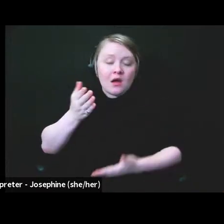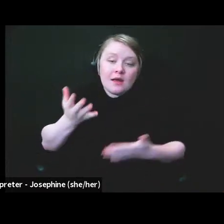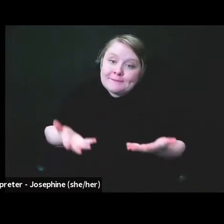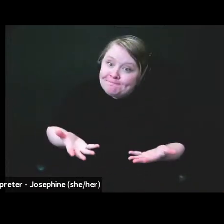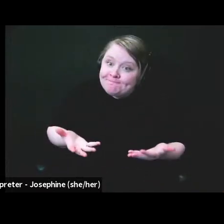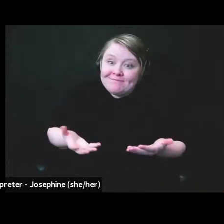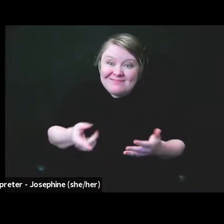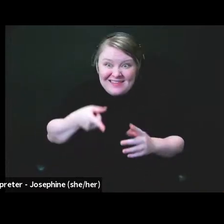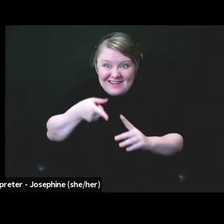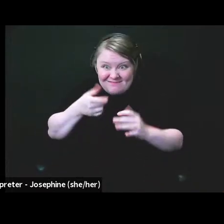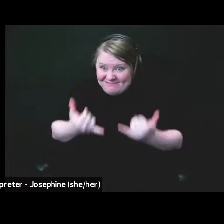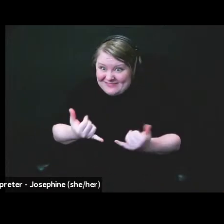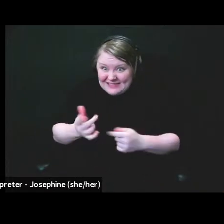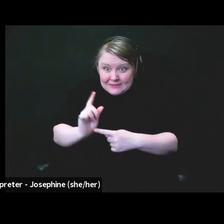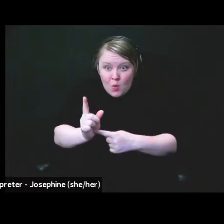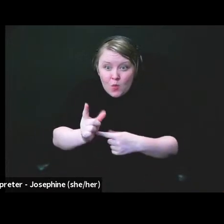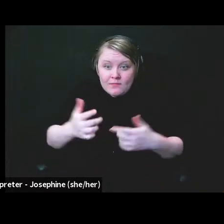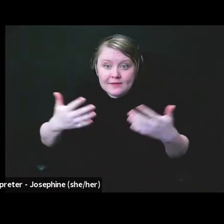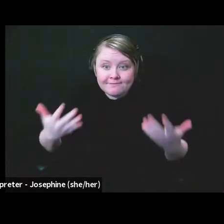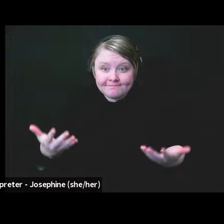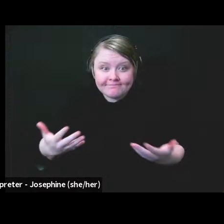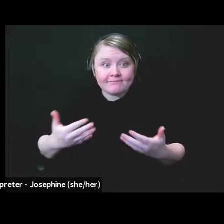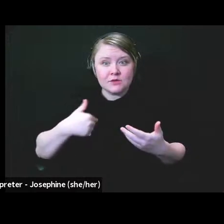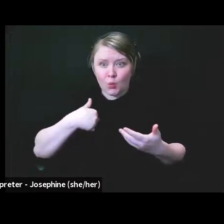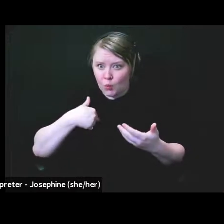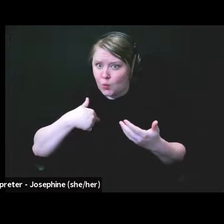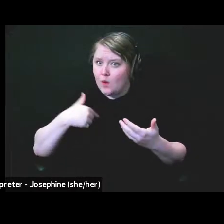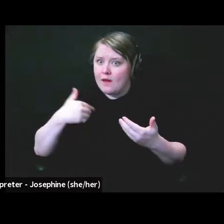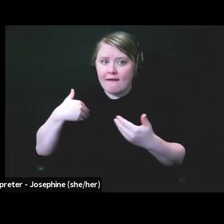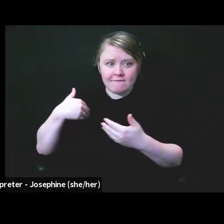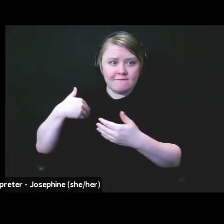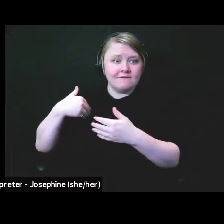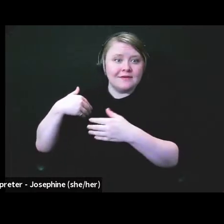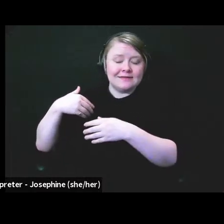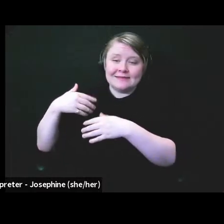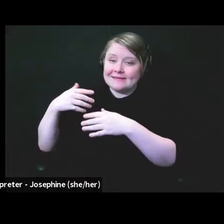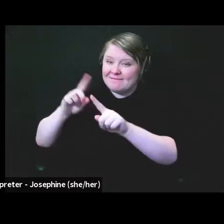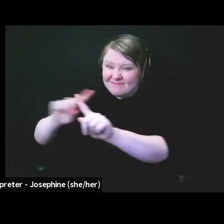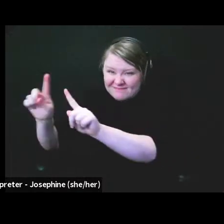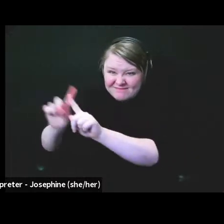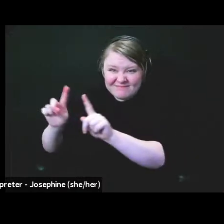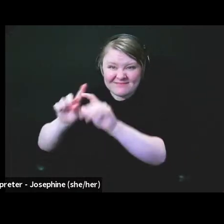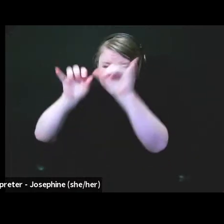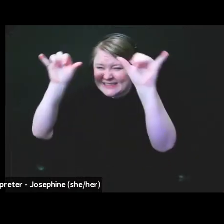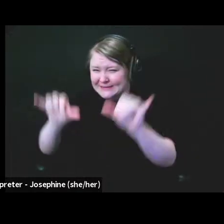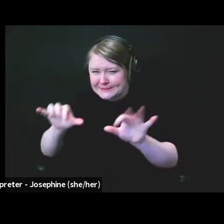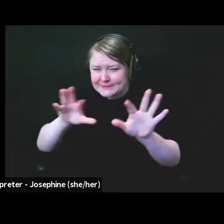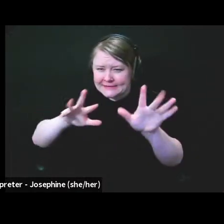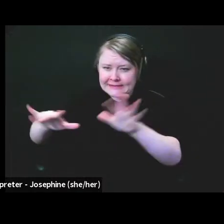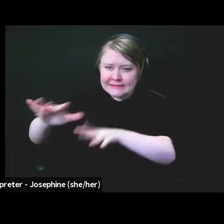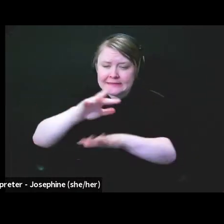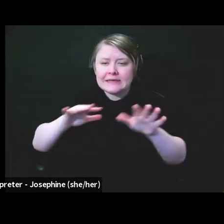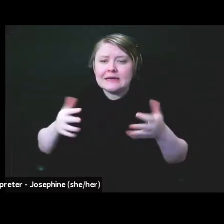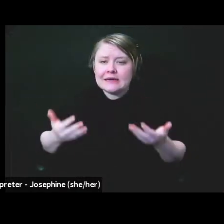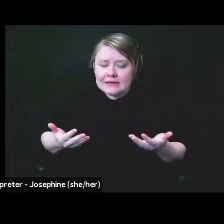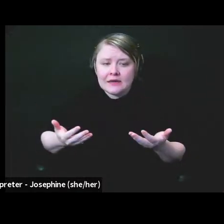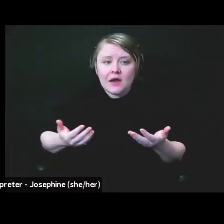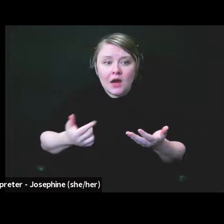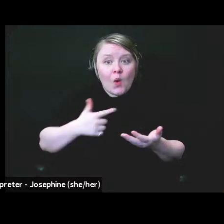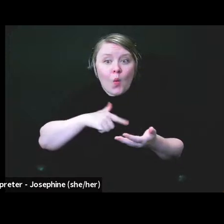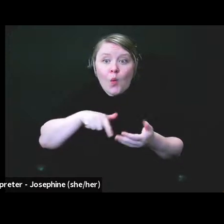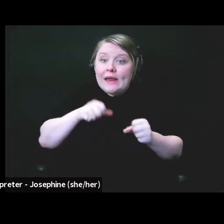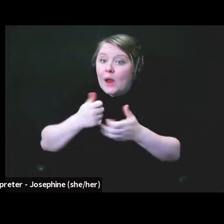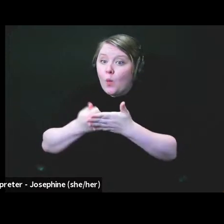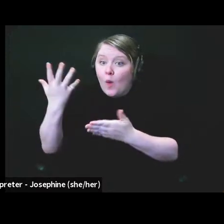particular moment, where we have a consultant industrial complex, we can waste time